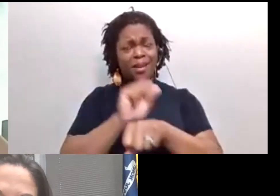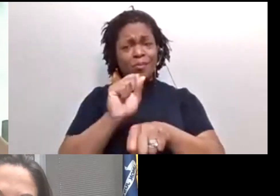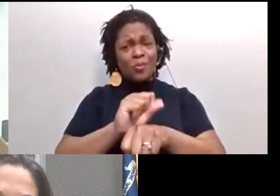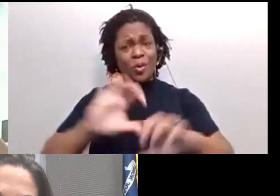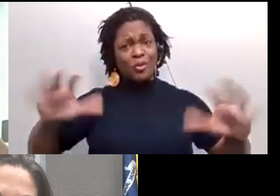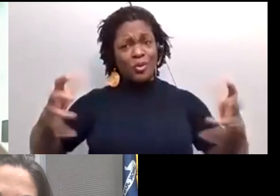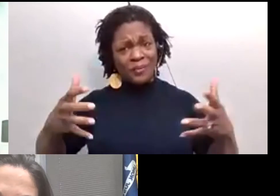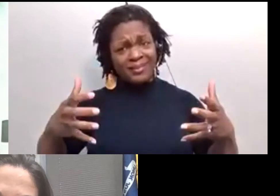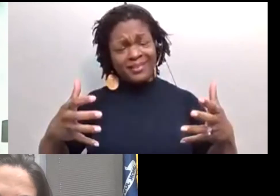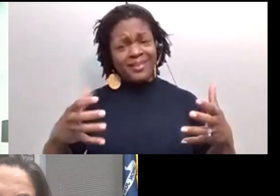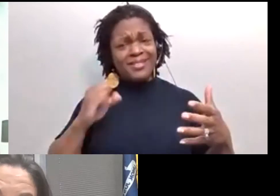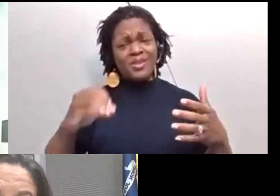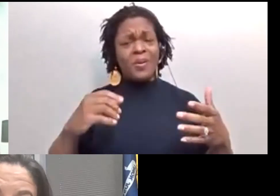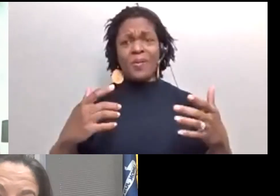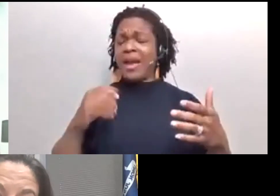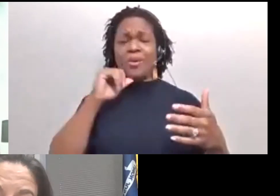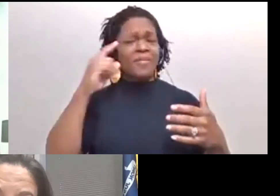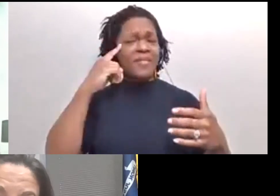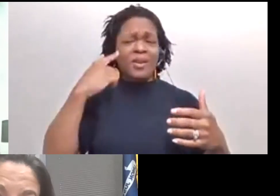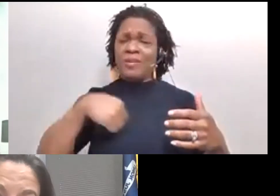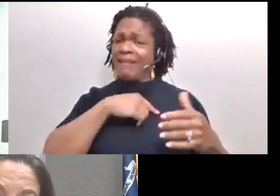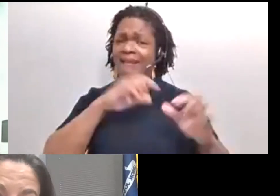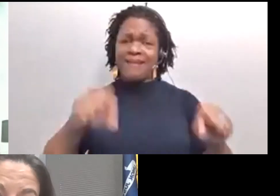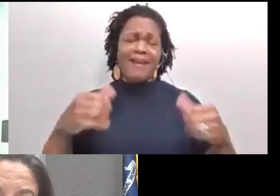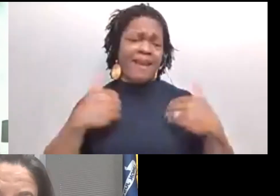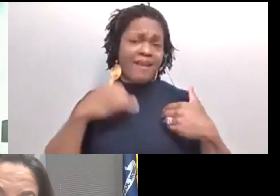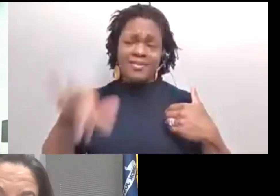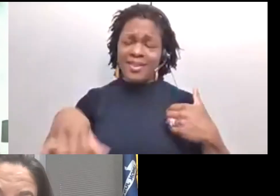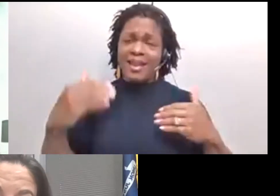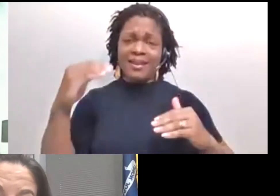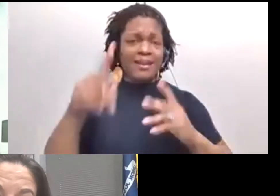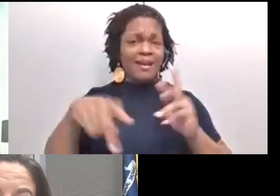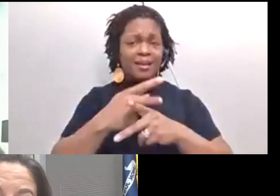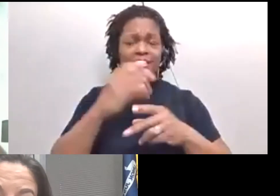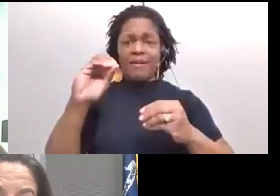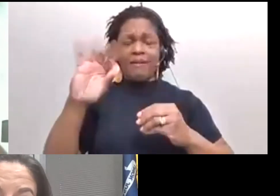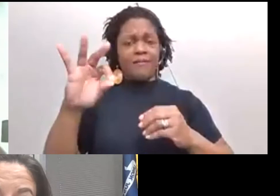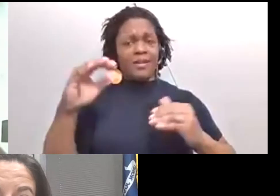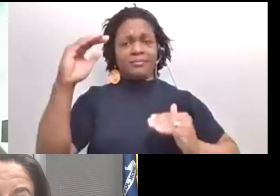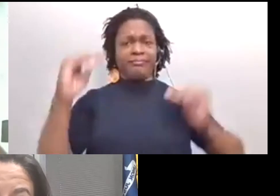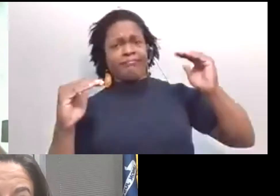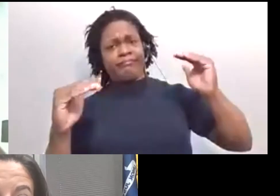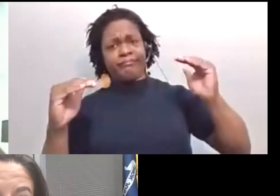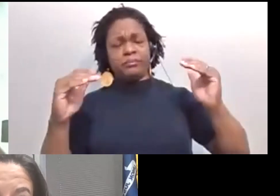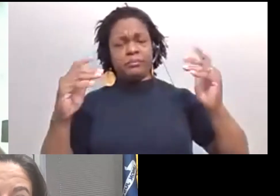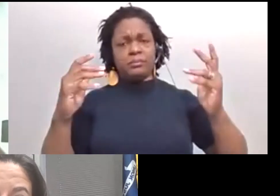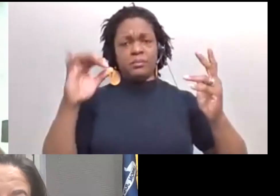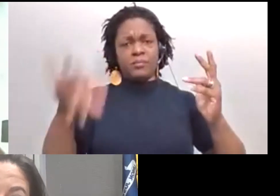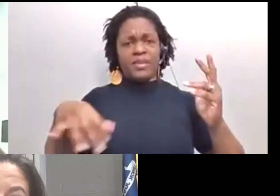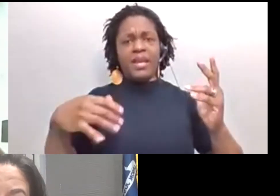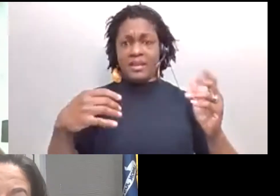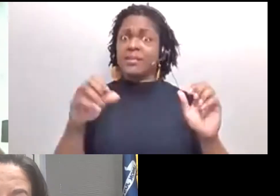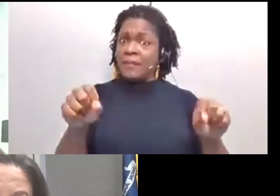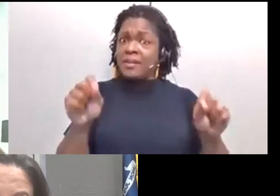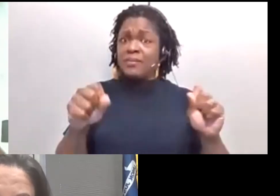I don't feel like as a state that we can have that. I feel like it puts our state in a position of potential litigation if we